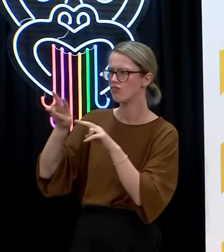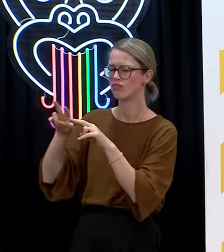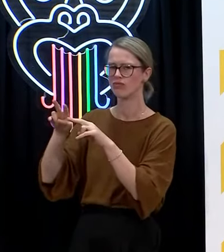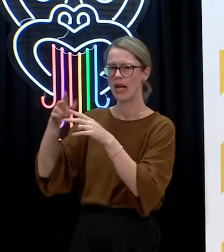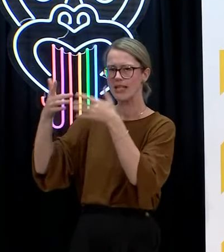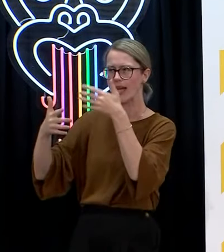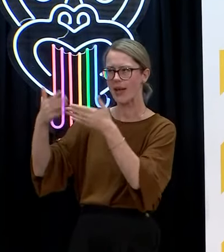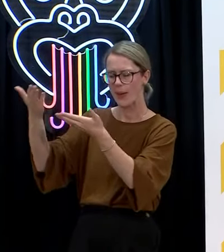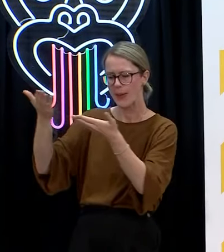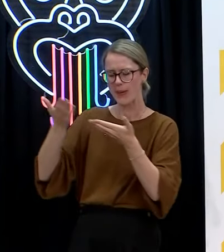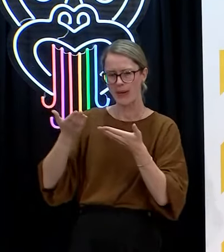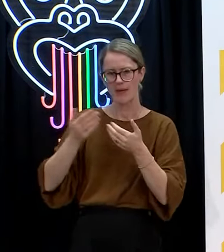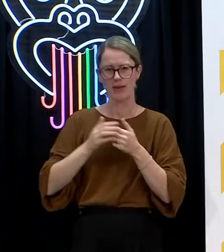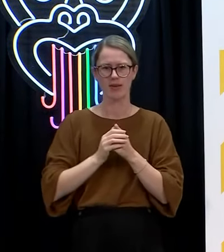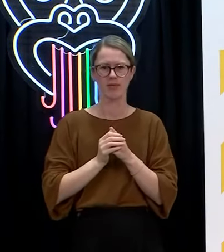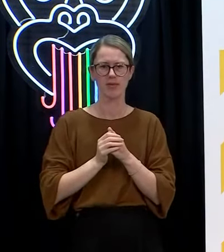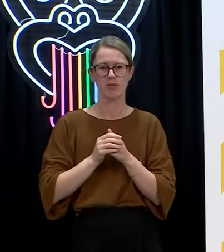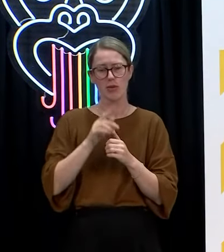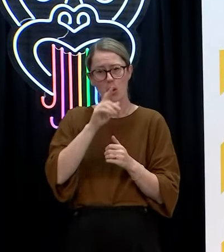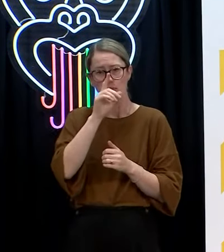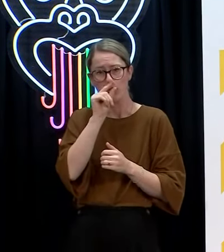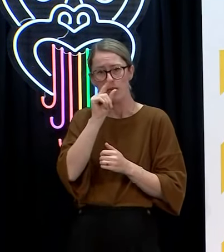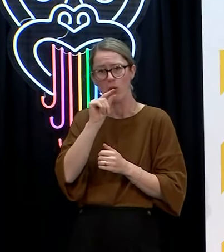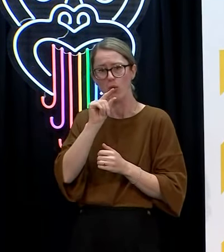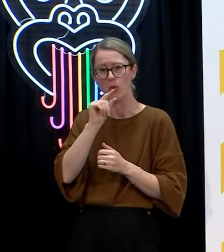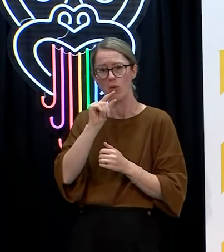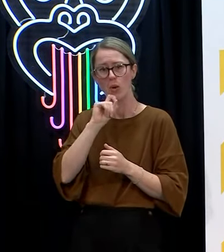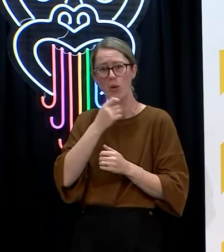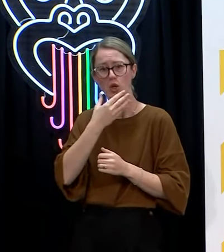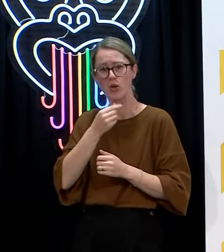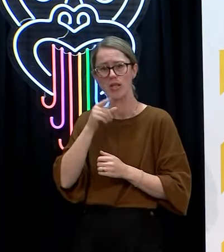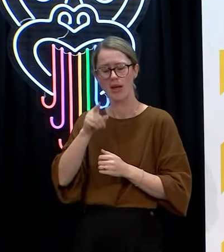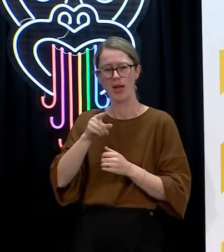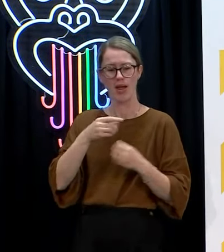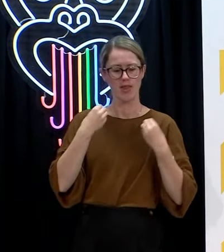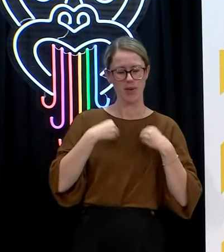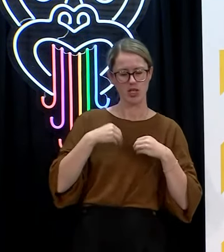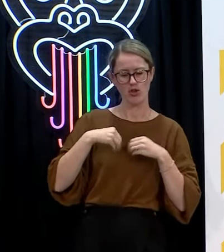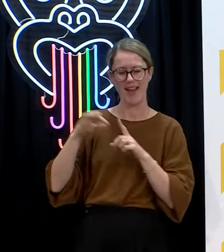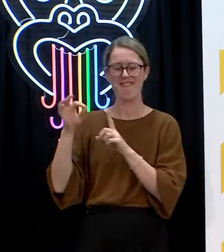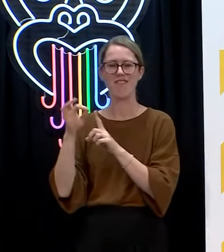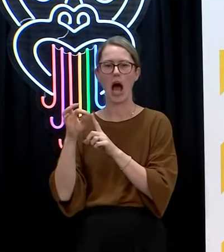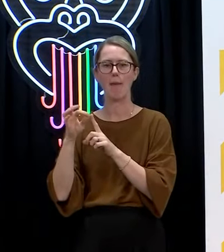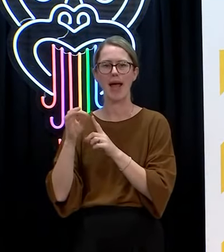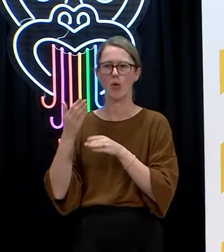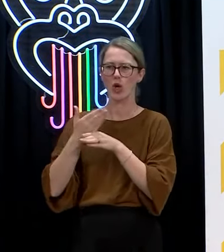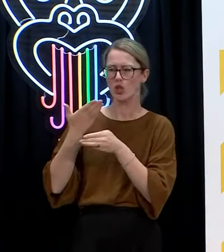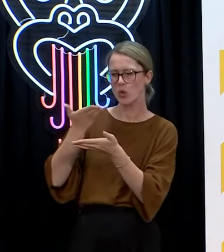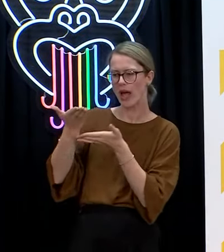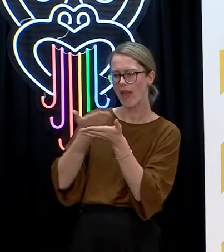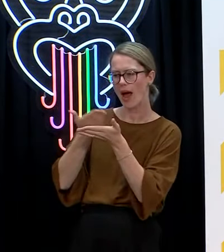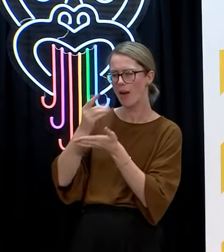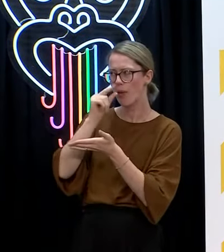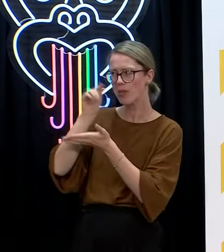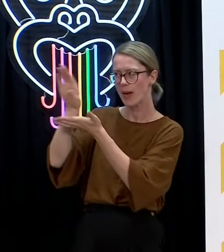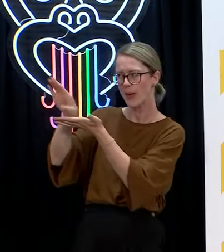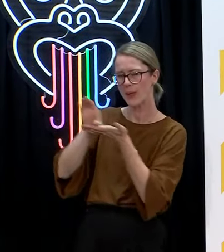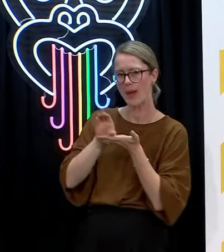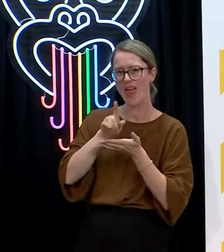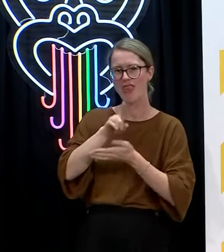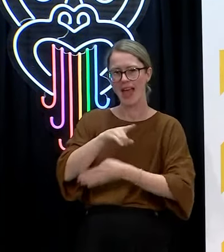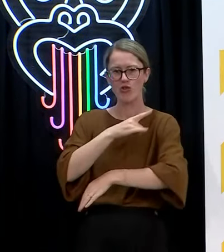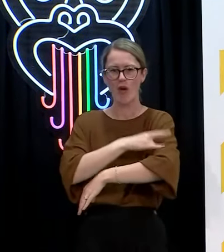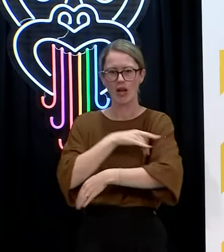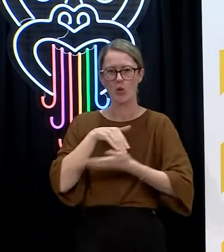received an application. However, the Ministry is engaging with Pharmac to already explore potential supply options